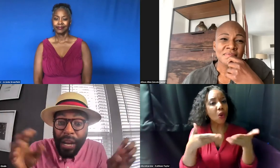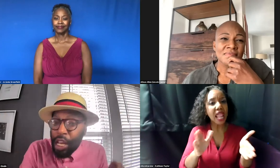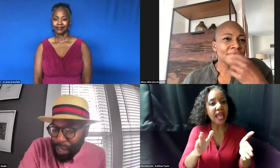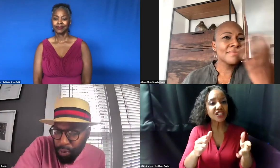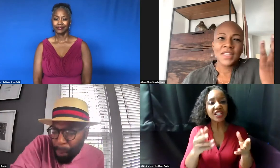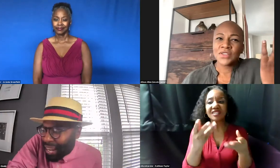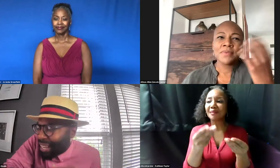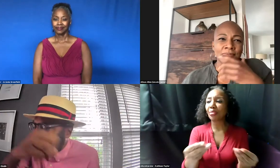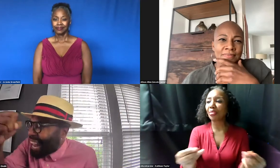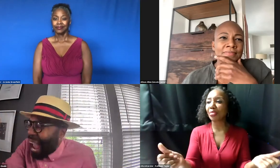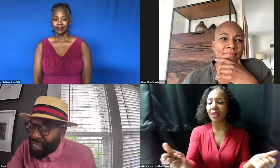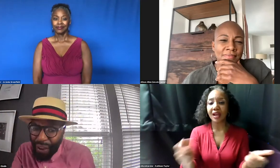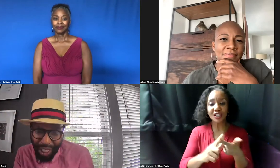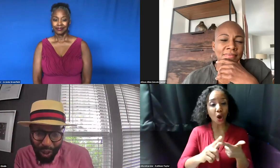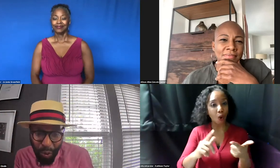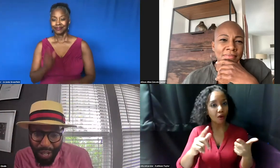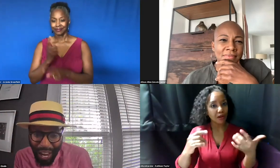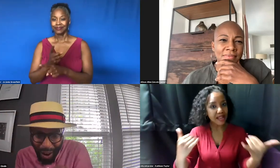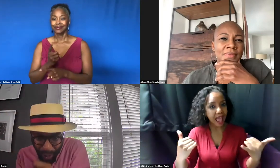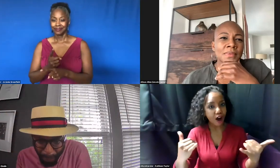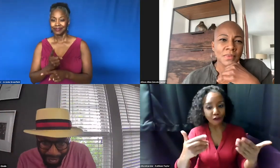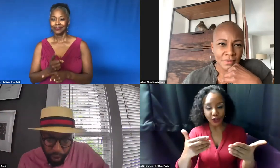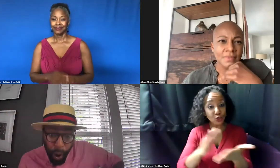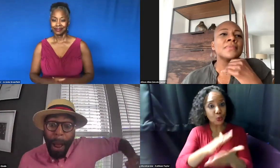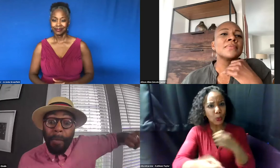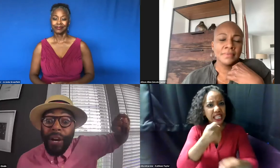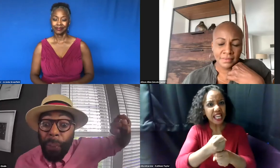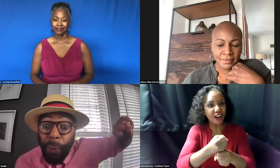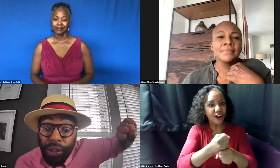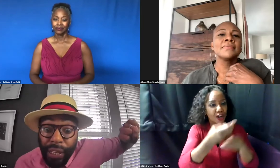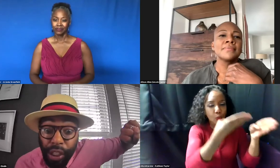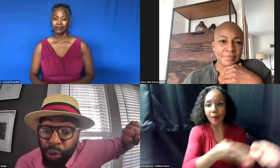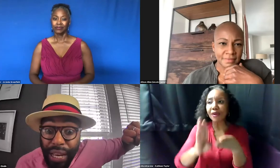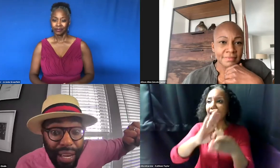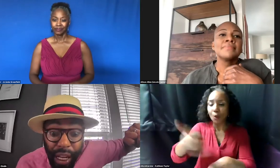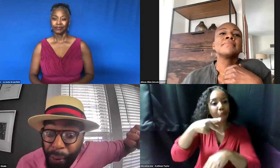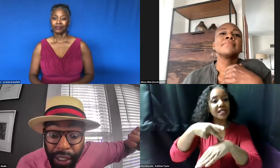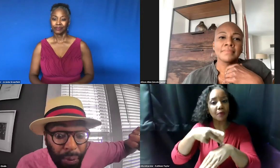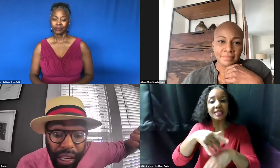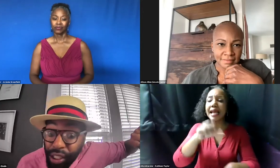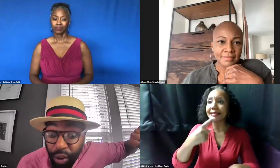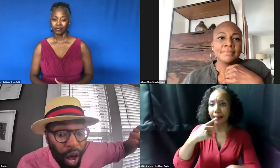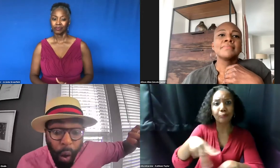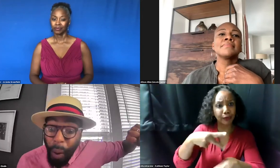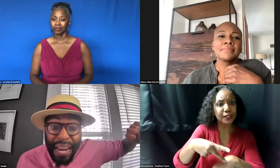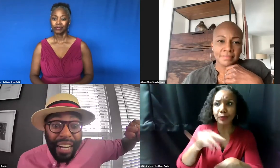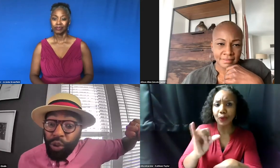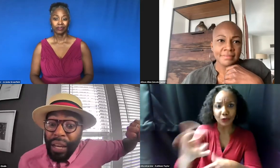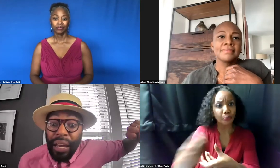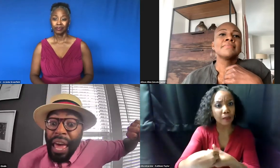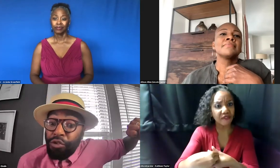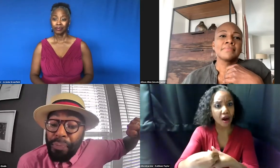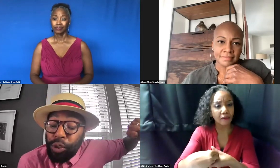in that moment. So now you want to bring a Lincoln Center Activate to the school year. You want to bring it to a Principals Institute. Yes, I said Principals Institute. Why